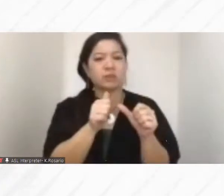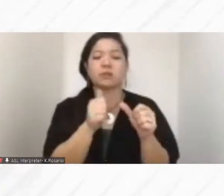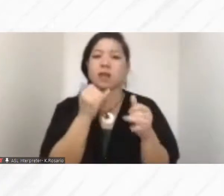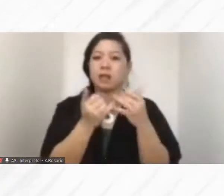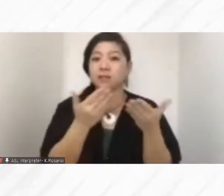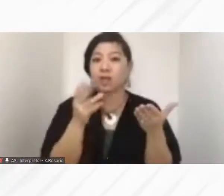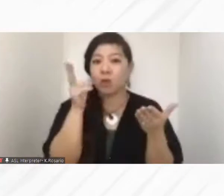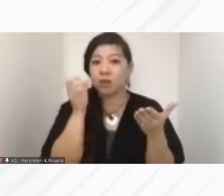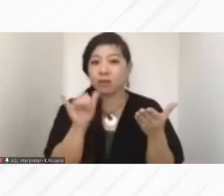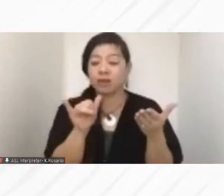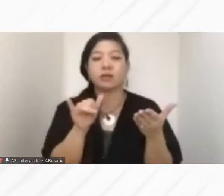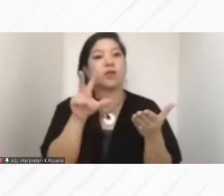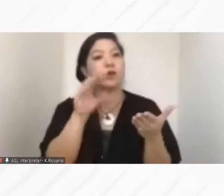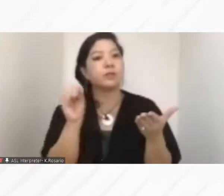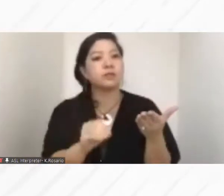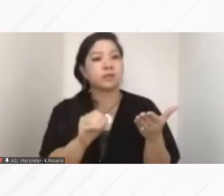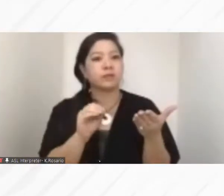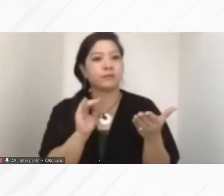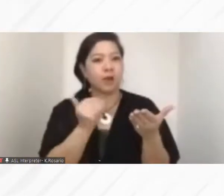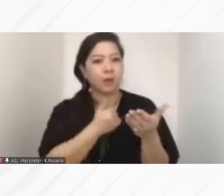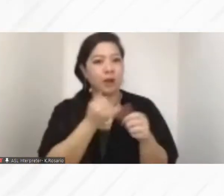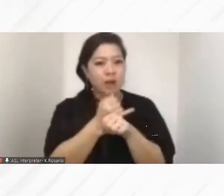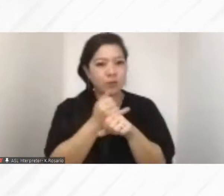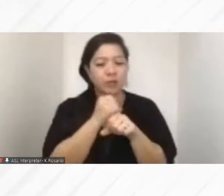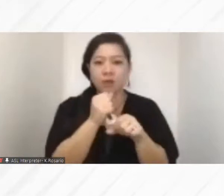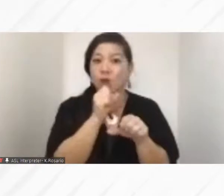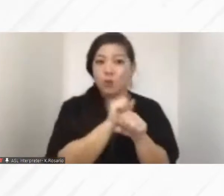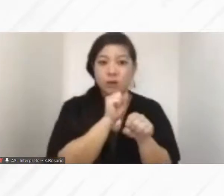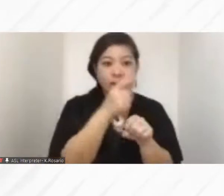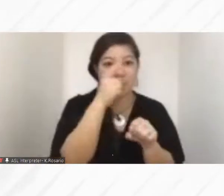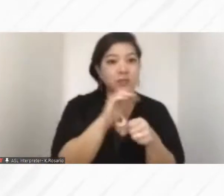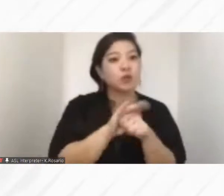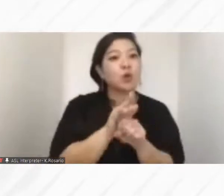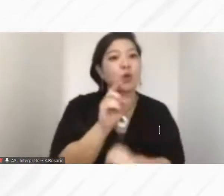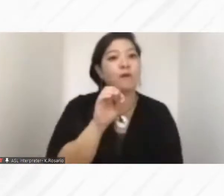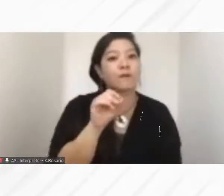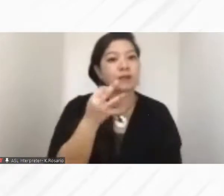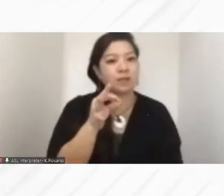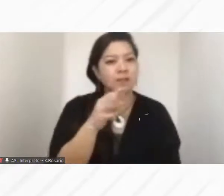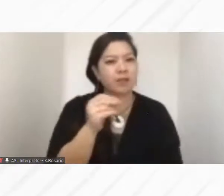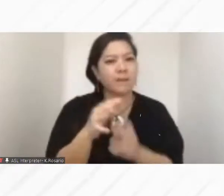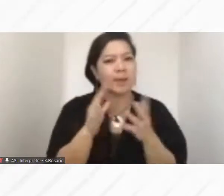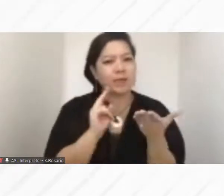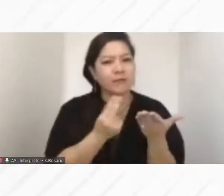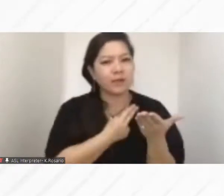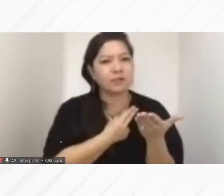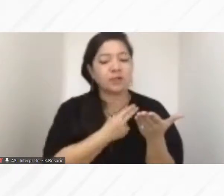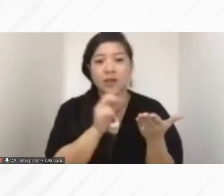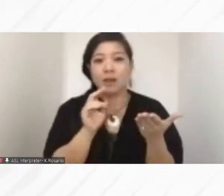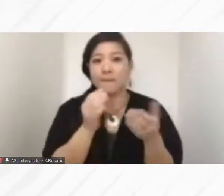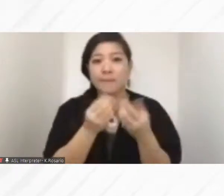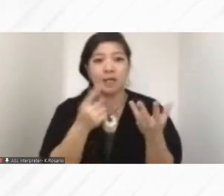that 30% of the island was currently unemployed because of the virus. And many of us, many of you,